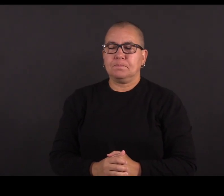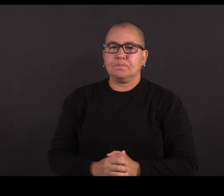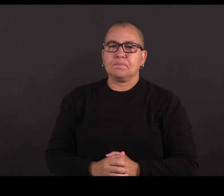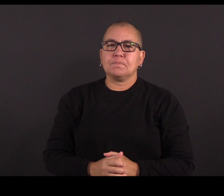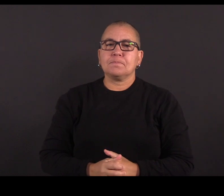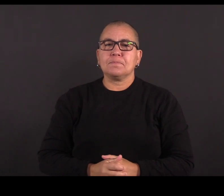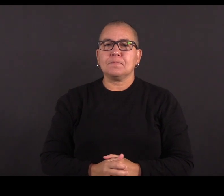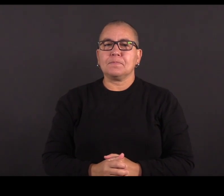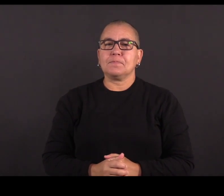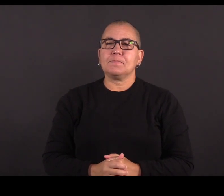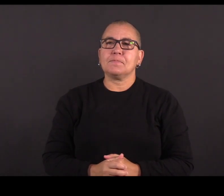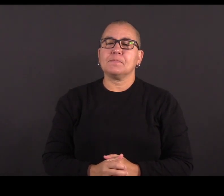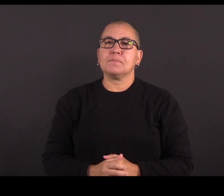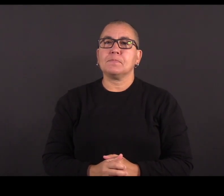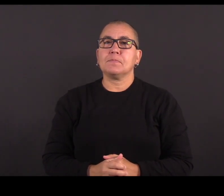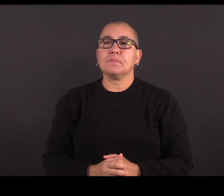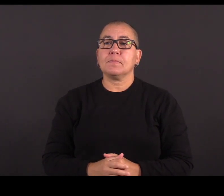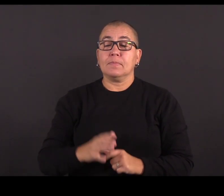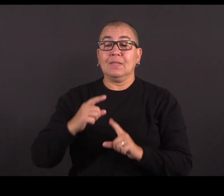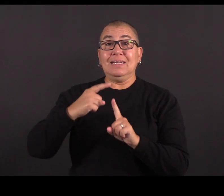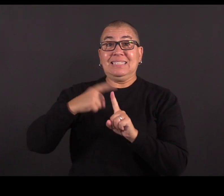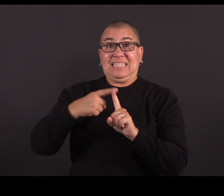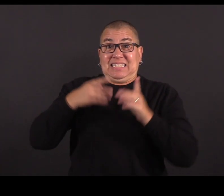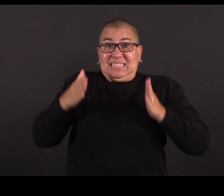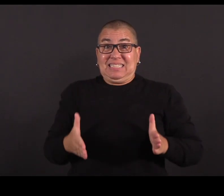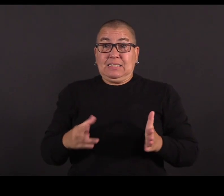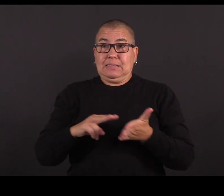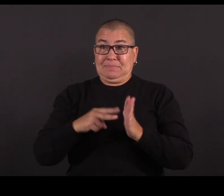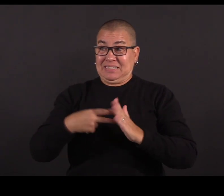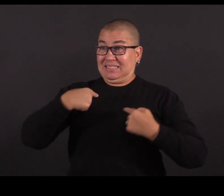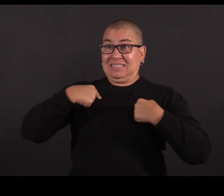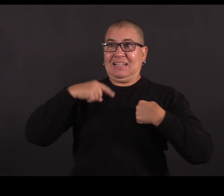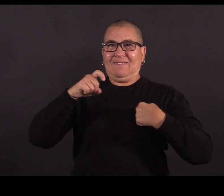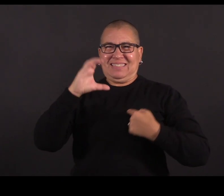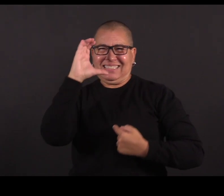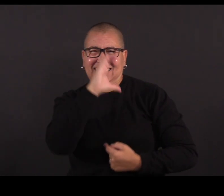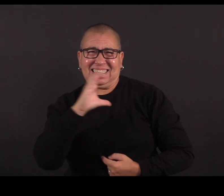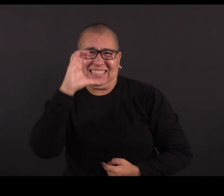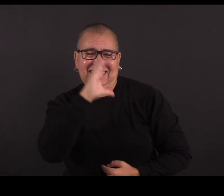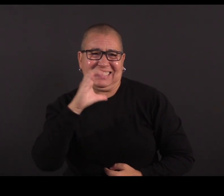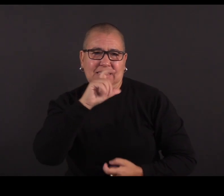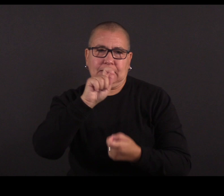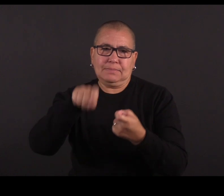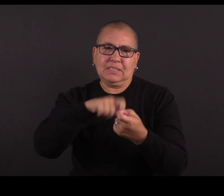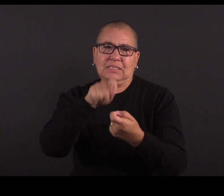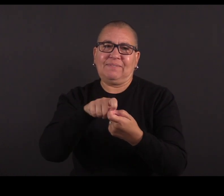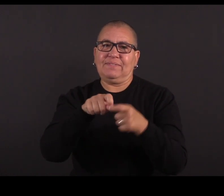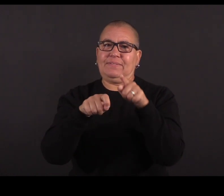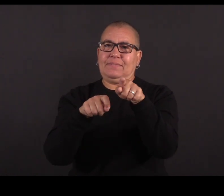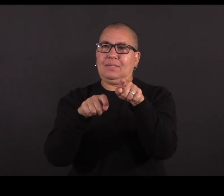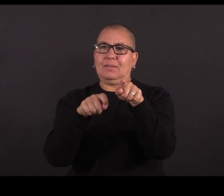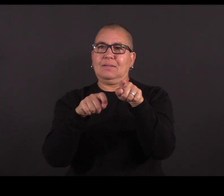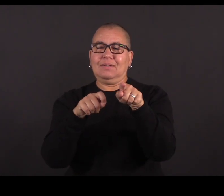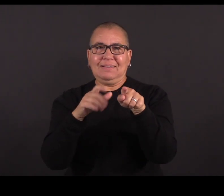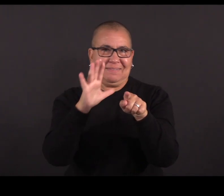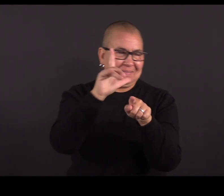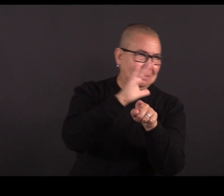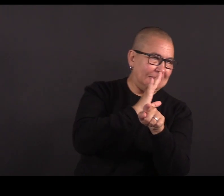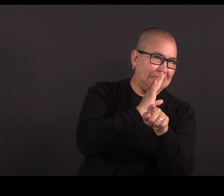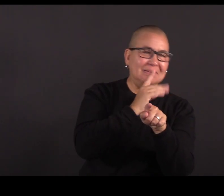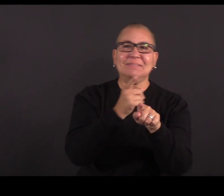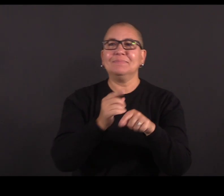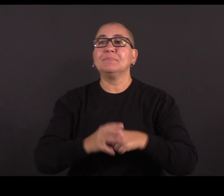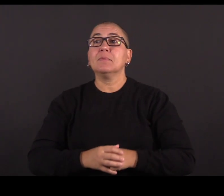Tenants must locate LIHTC units on their own in their community, and then they can apply directly to the landlord or